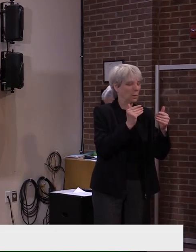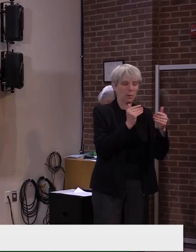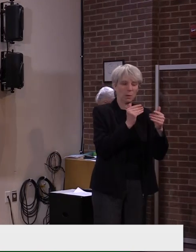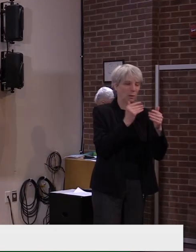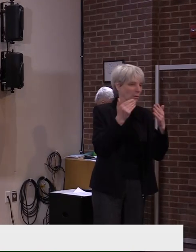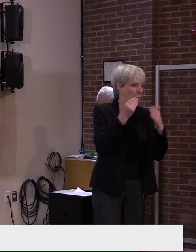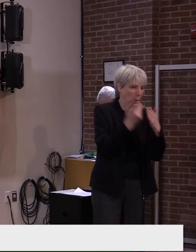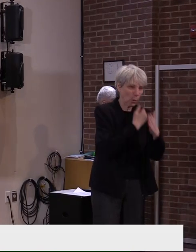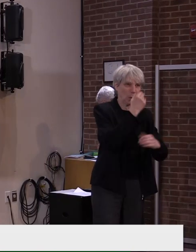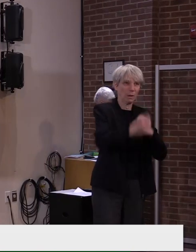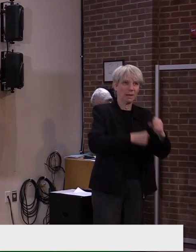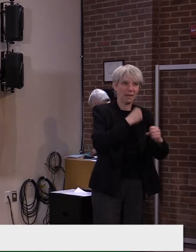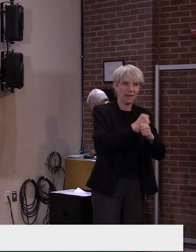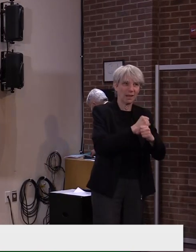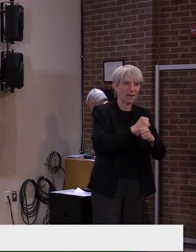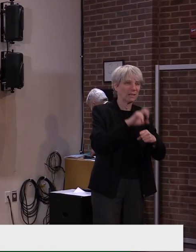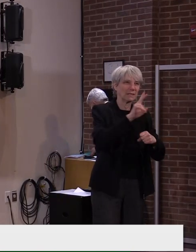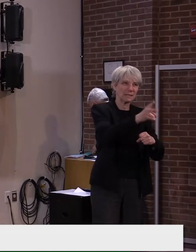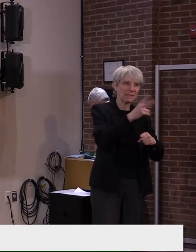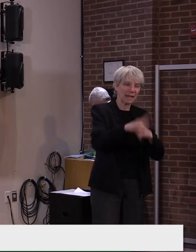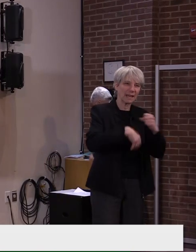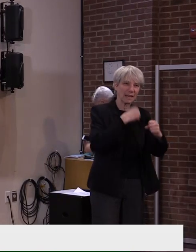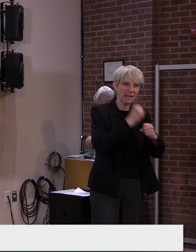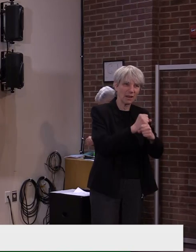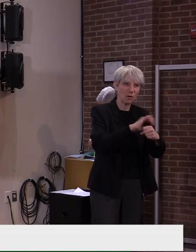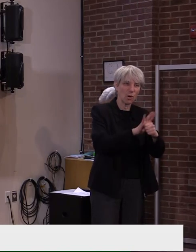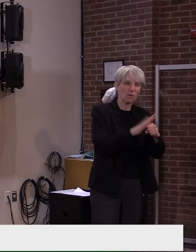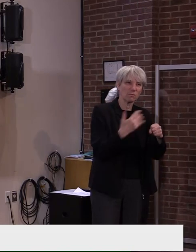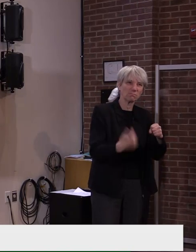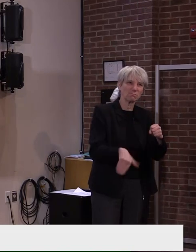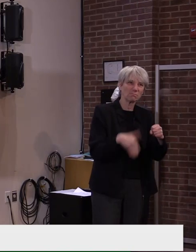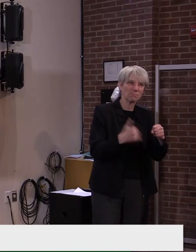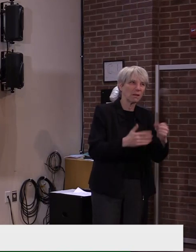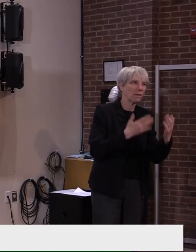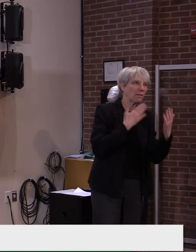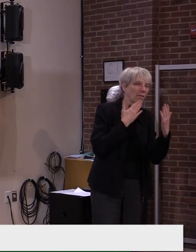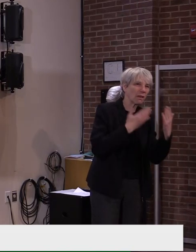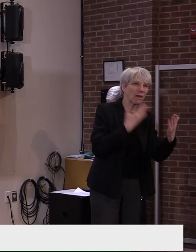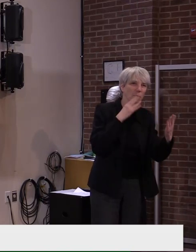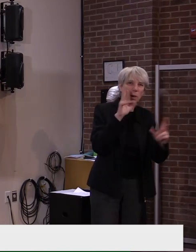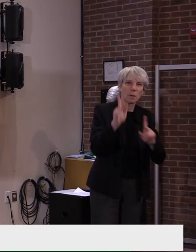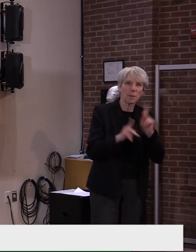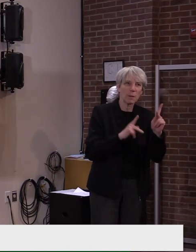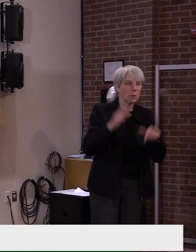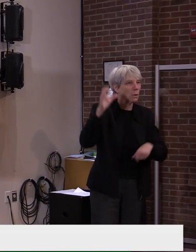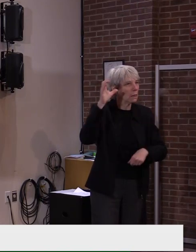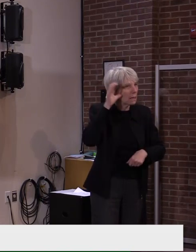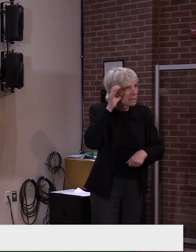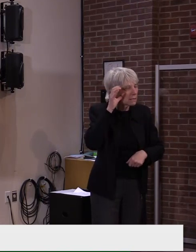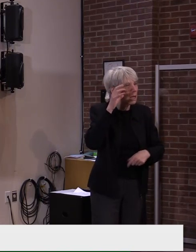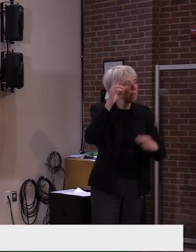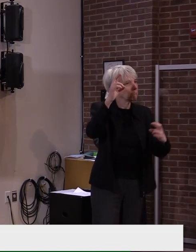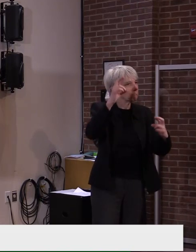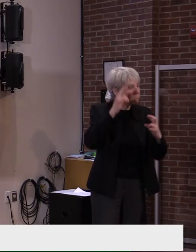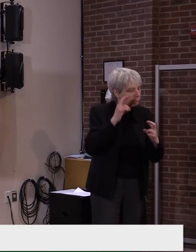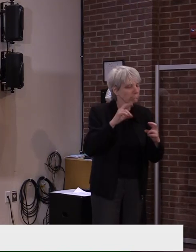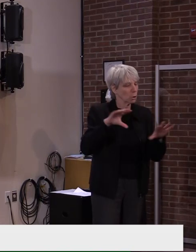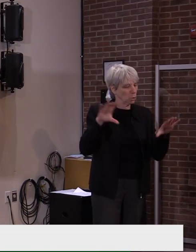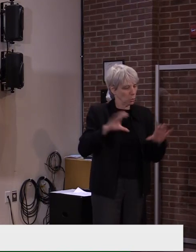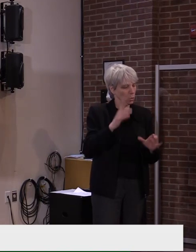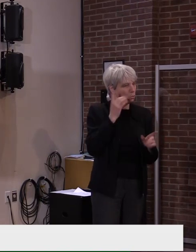want to again acknowledge and thank Vermonters for the positive response to our guidance for protecting yourselves and others.